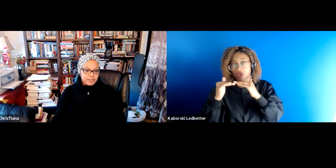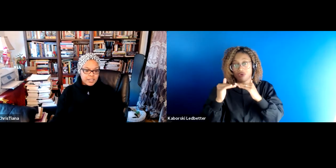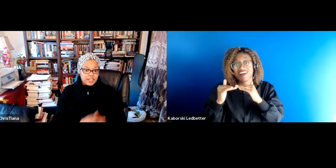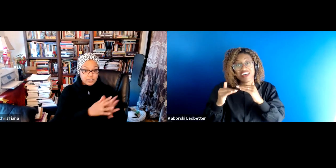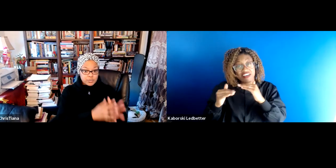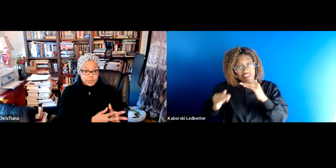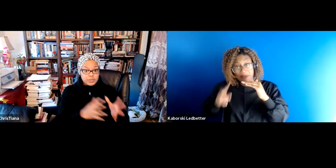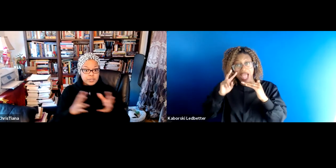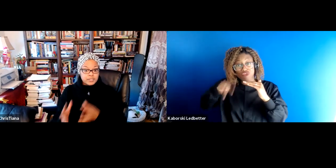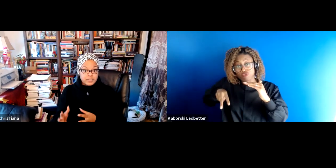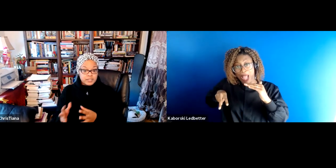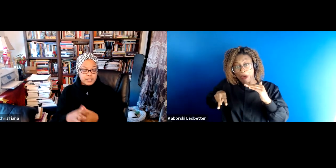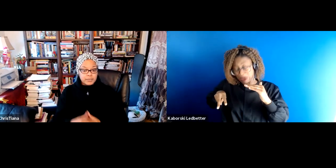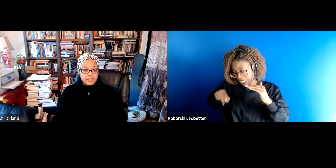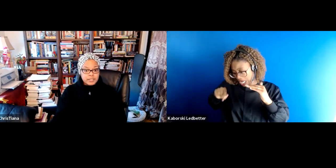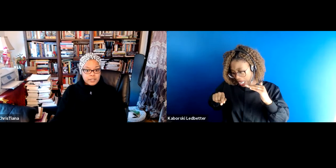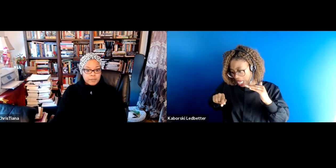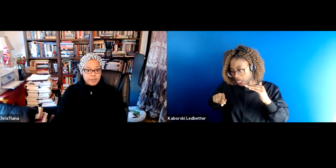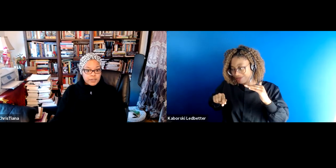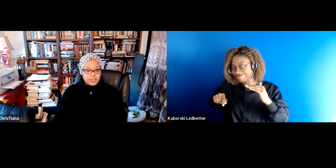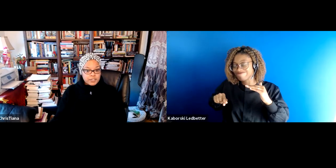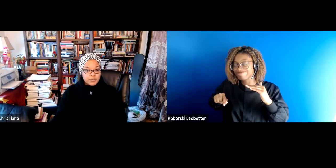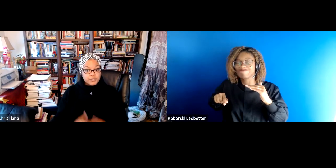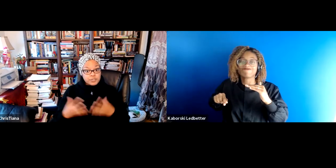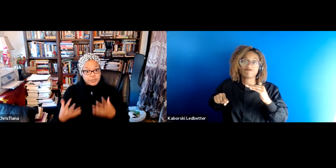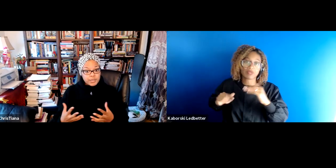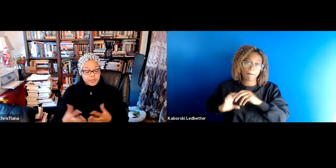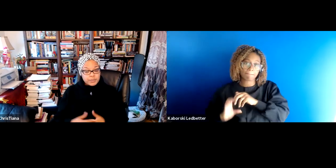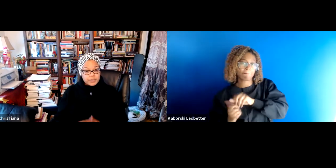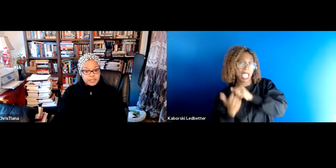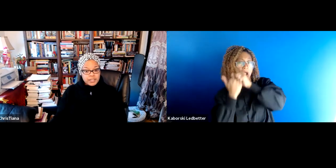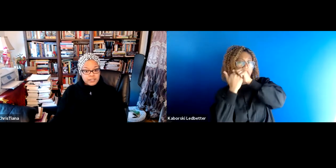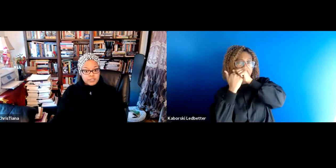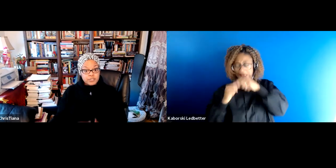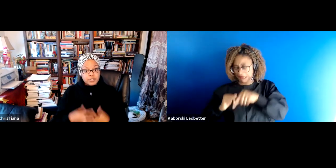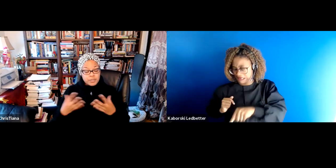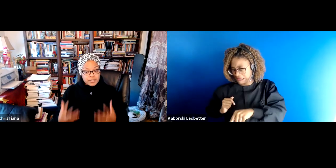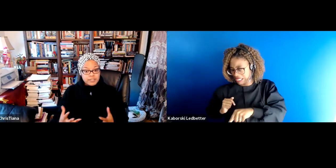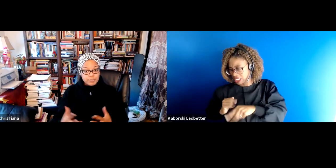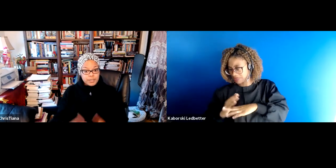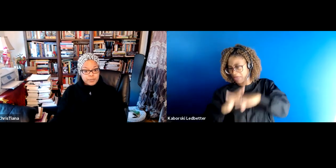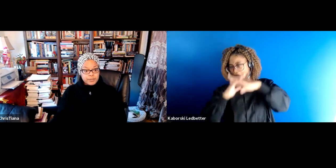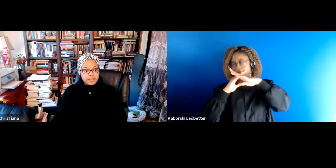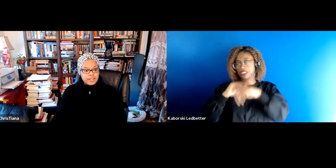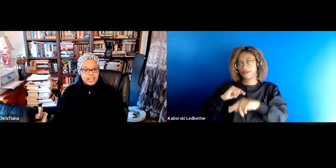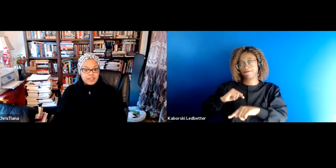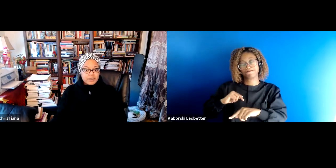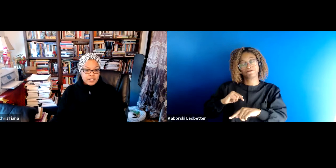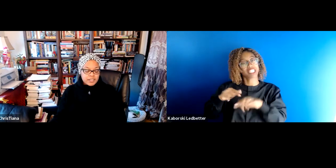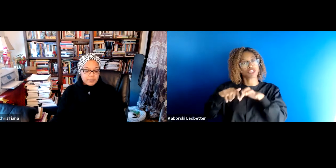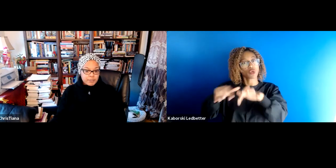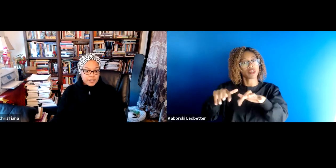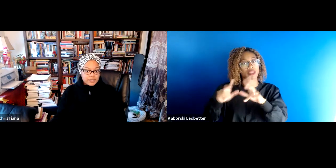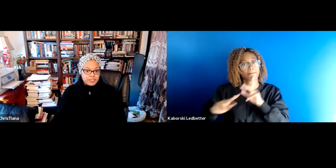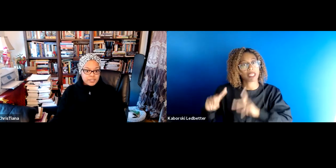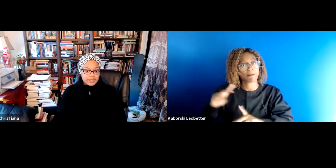have historical and systemic barriers for certain people, then certain communities of people. And a lot of